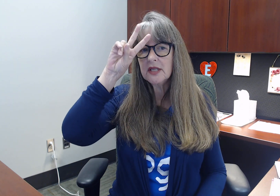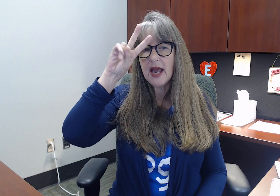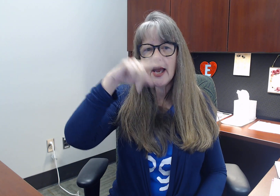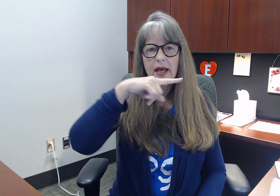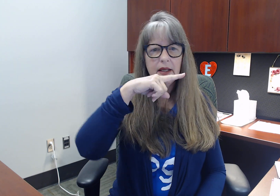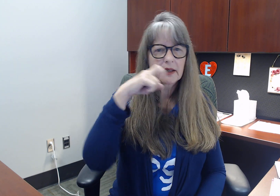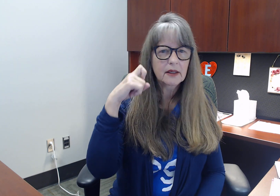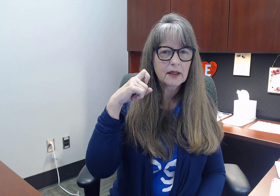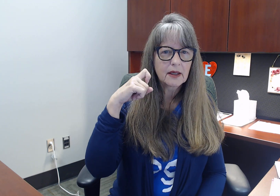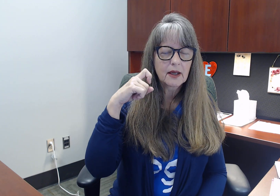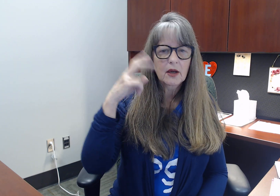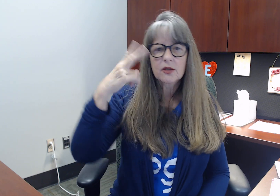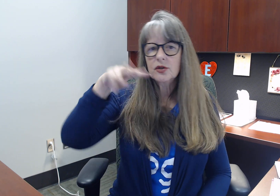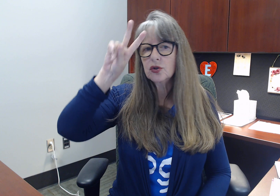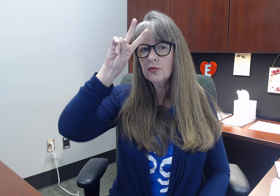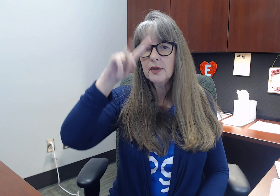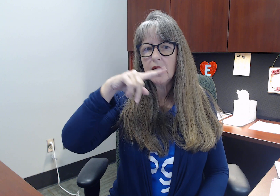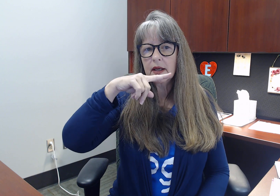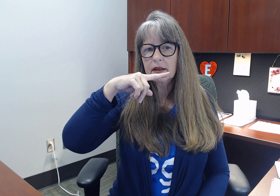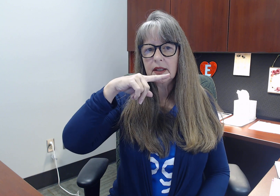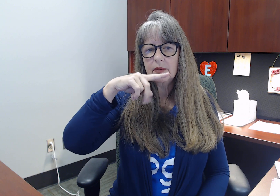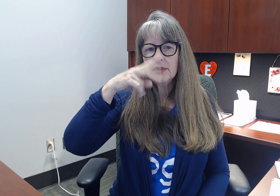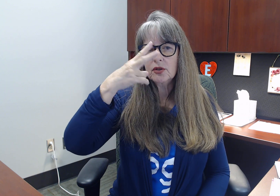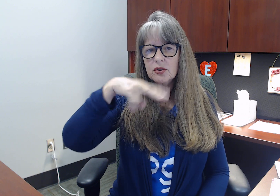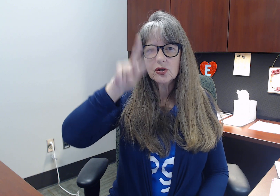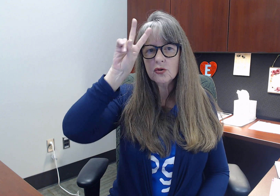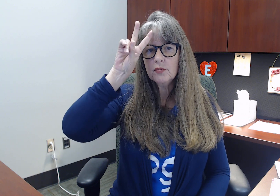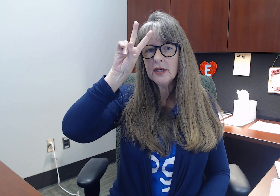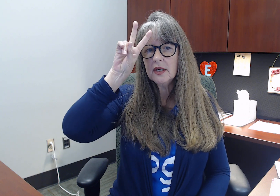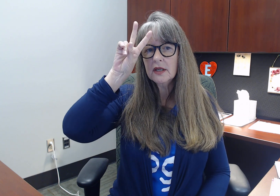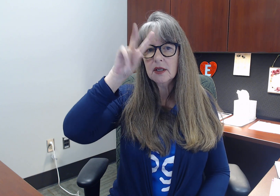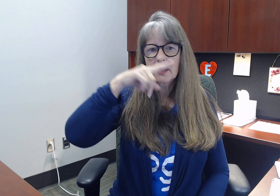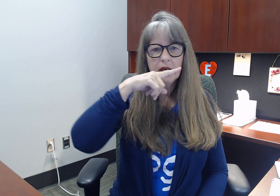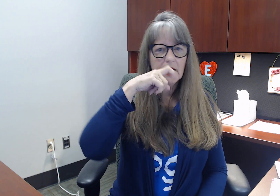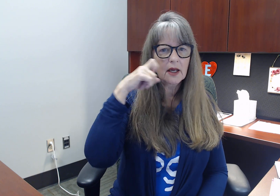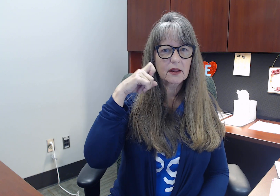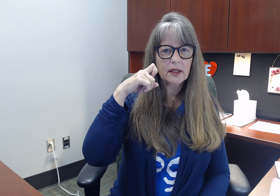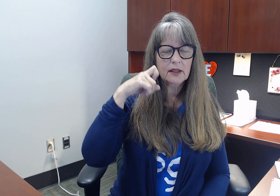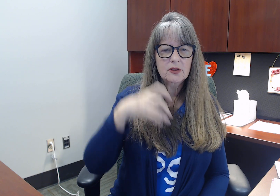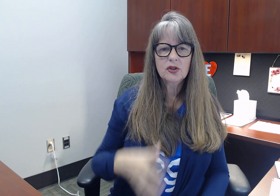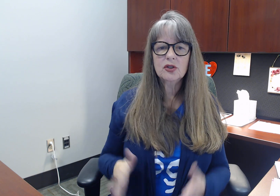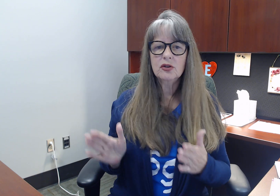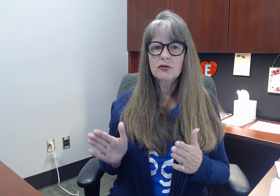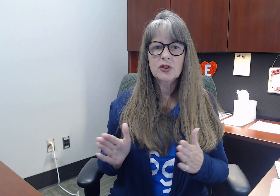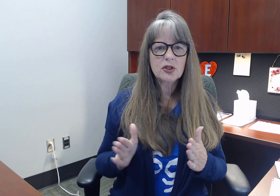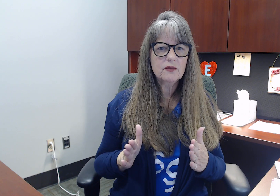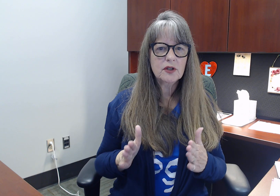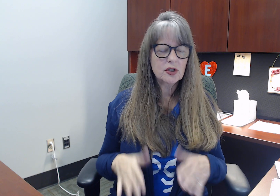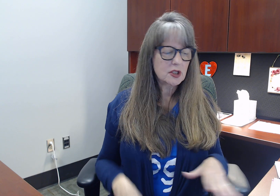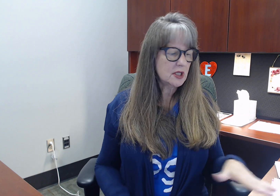tad. Stupid, ugly, but you stupid and ugly. You're just shifting just a tad.